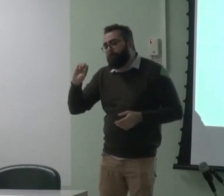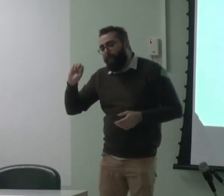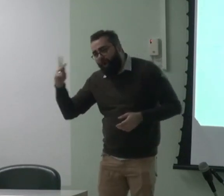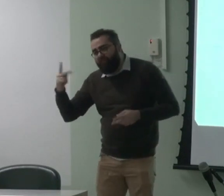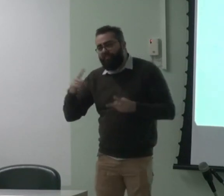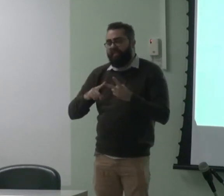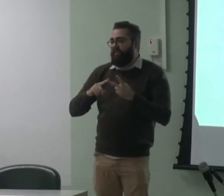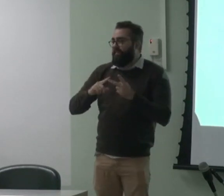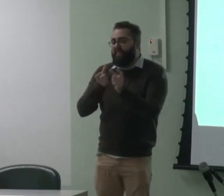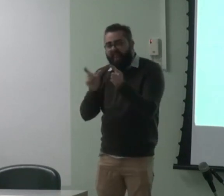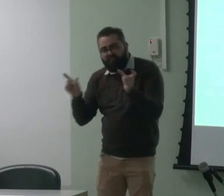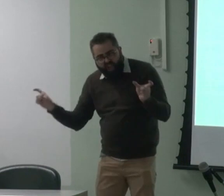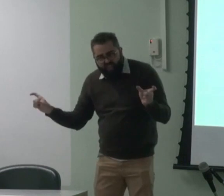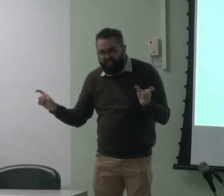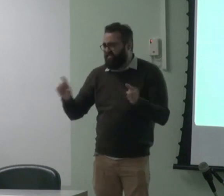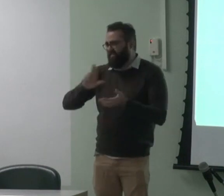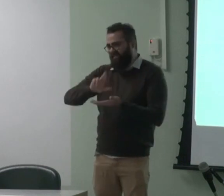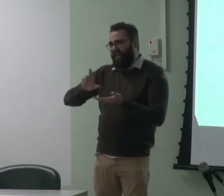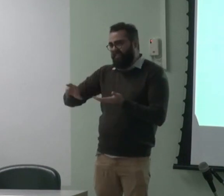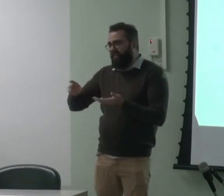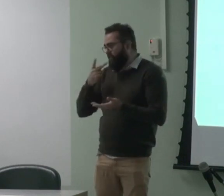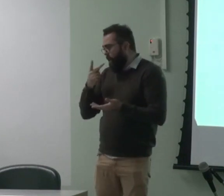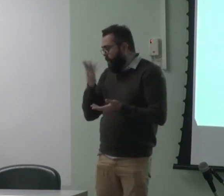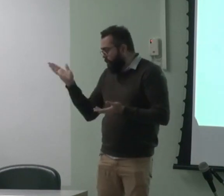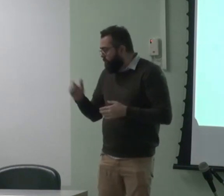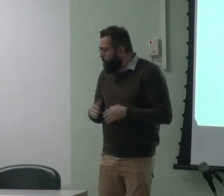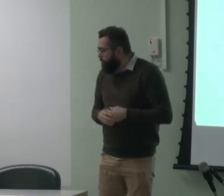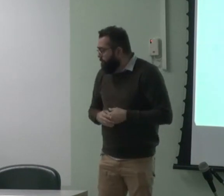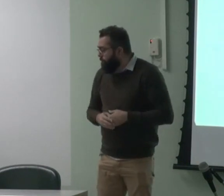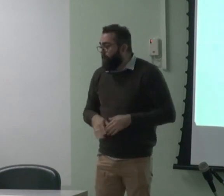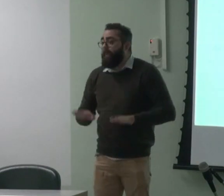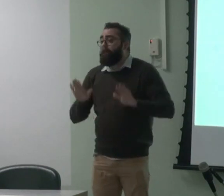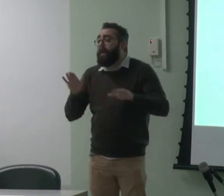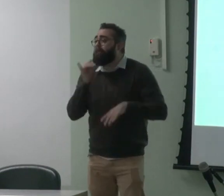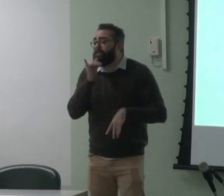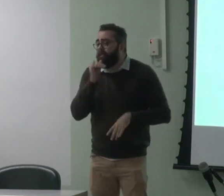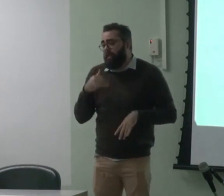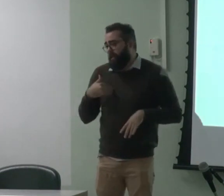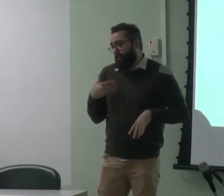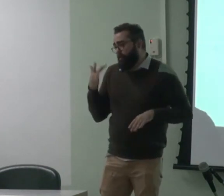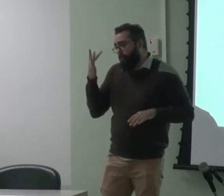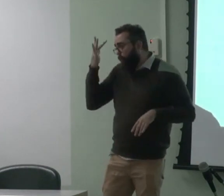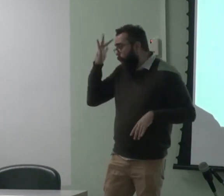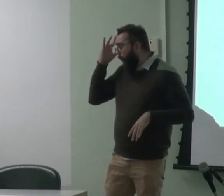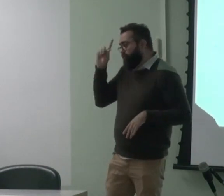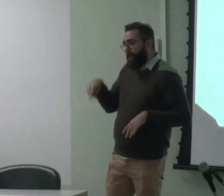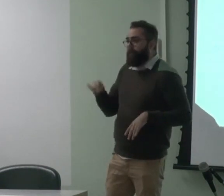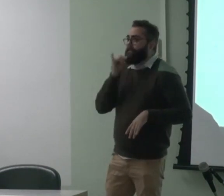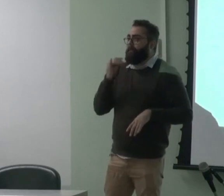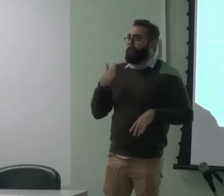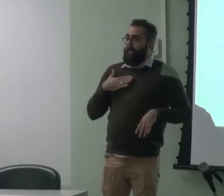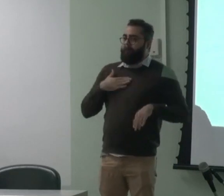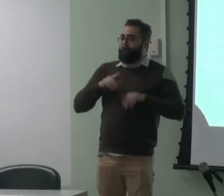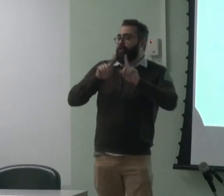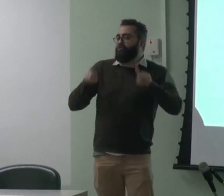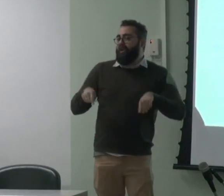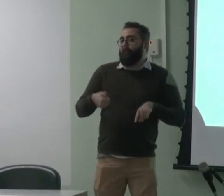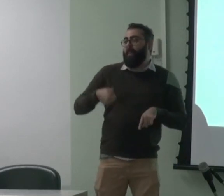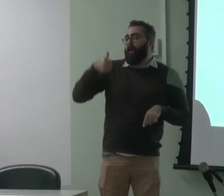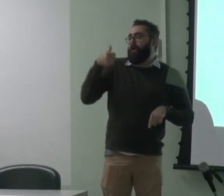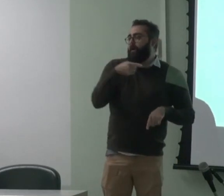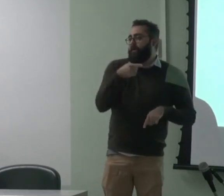think after UD started, it became fashionable to call your project universal something,